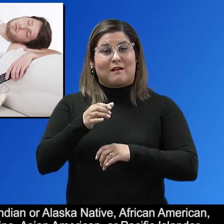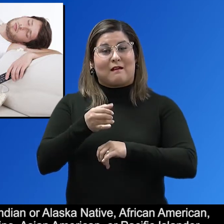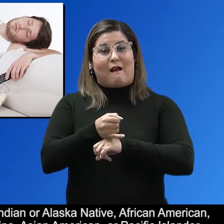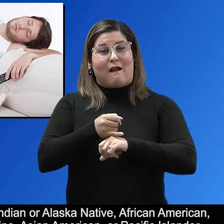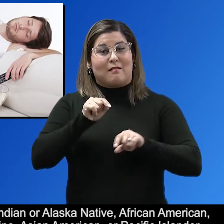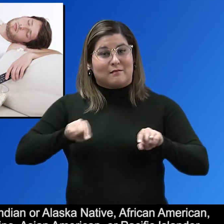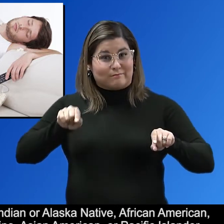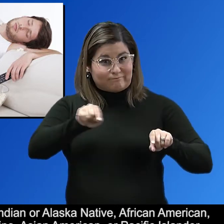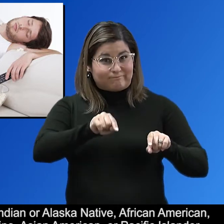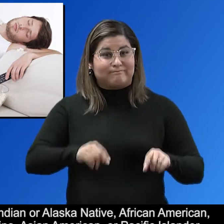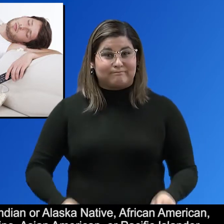Islander.